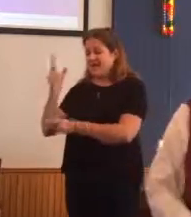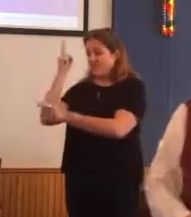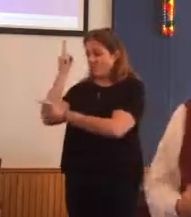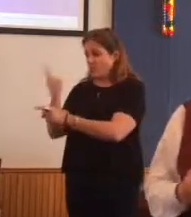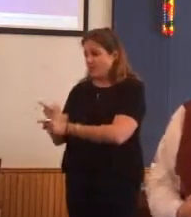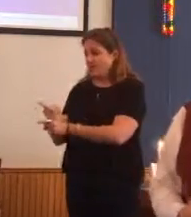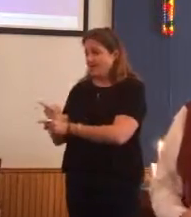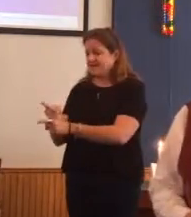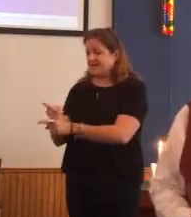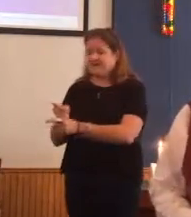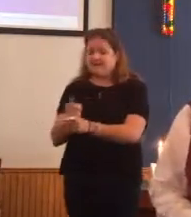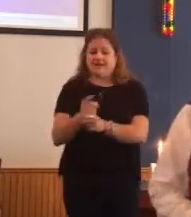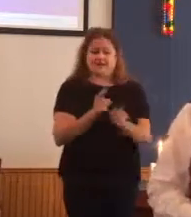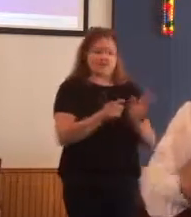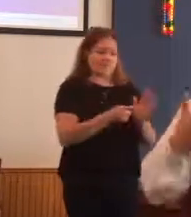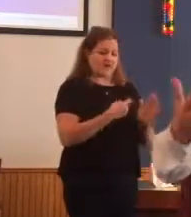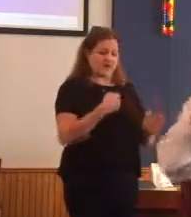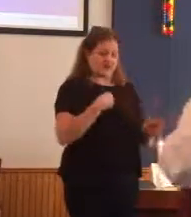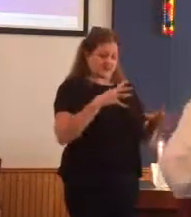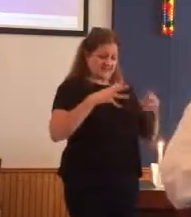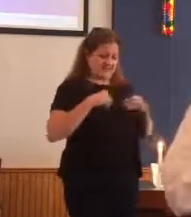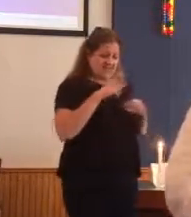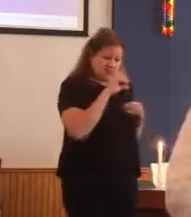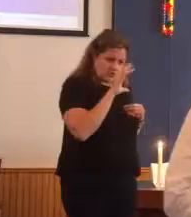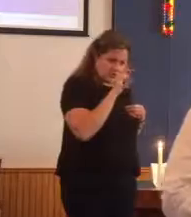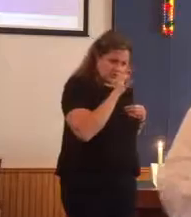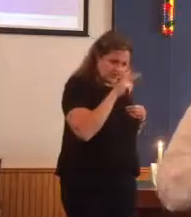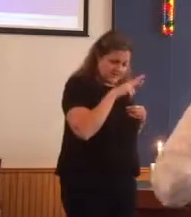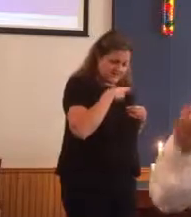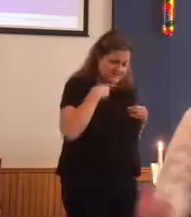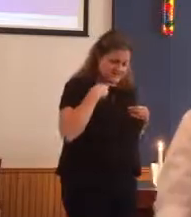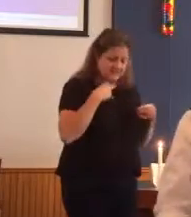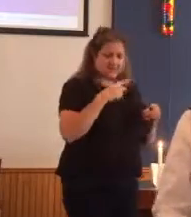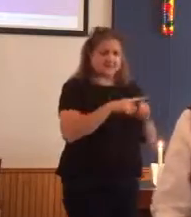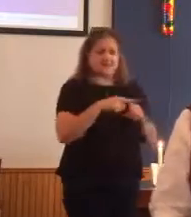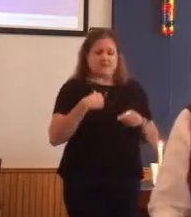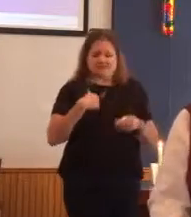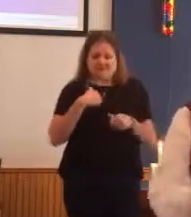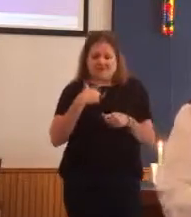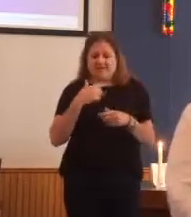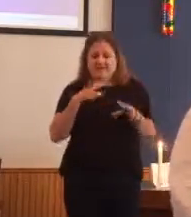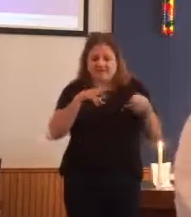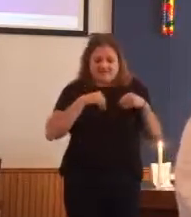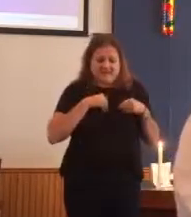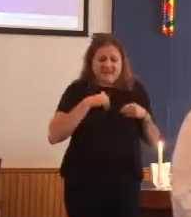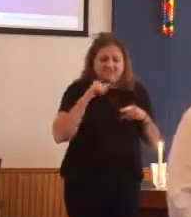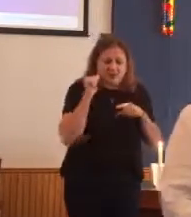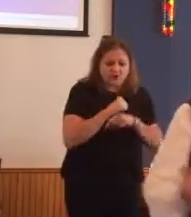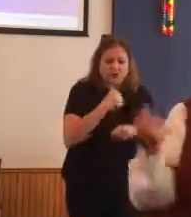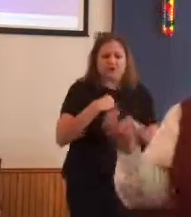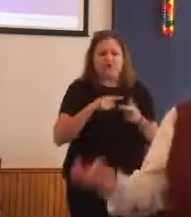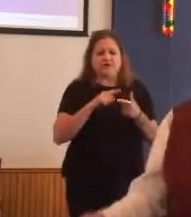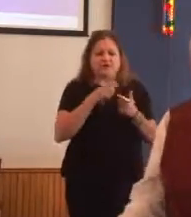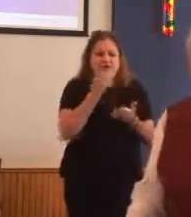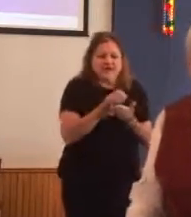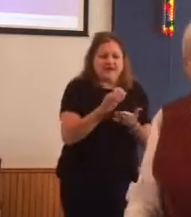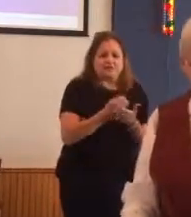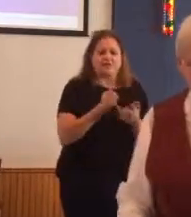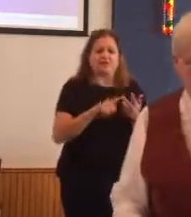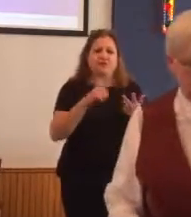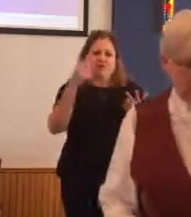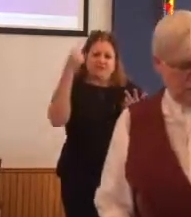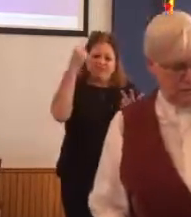we accept risk. We accept risks of injury, physical, economic injury,